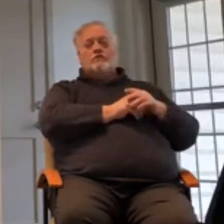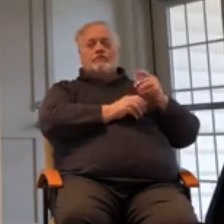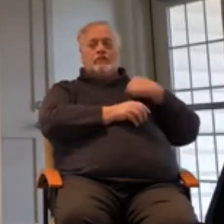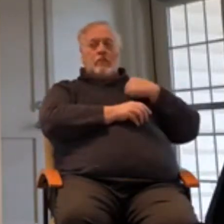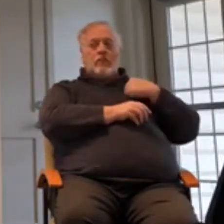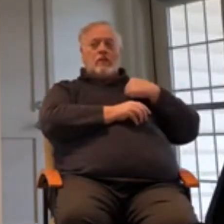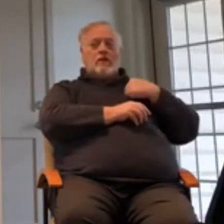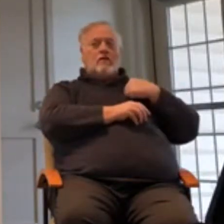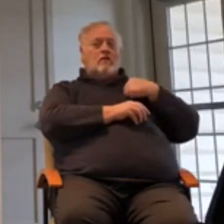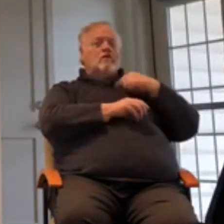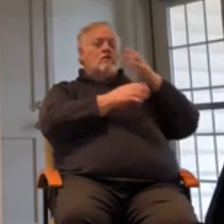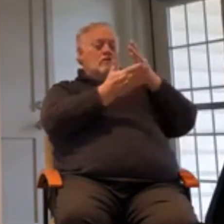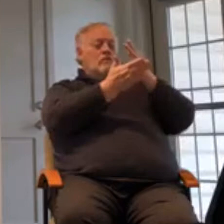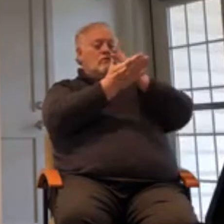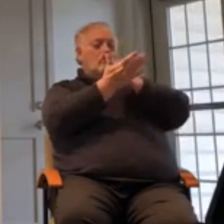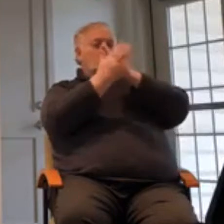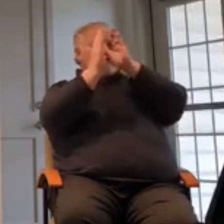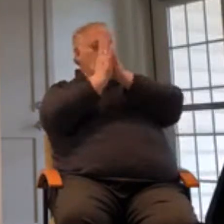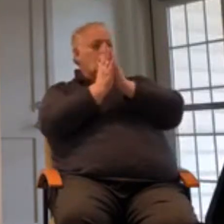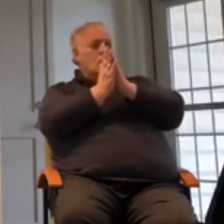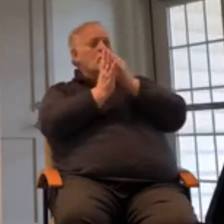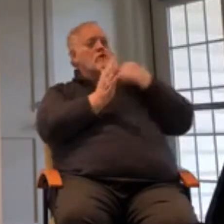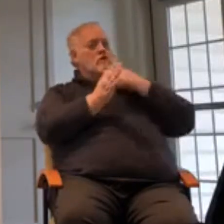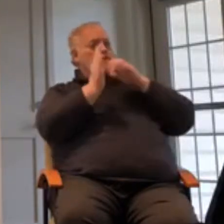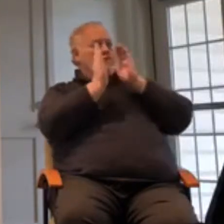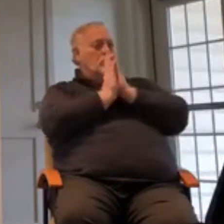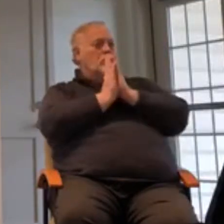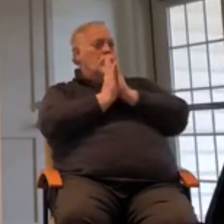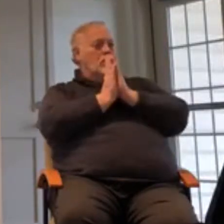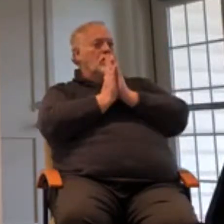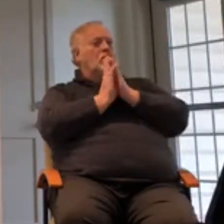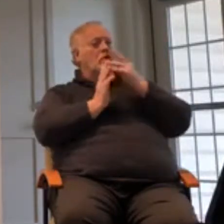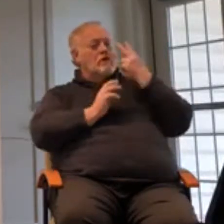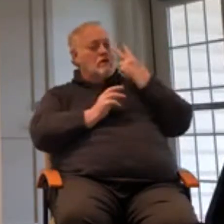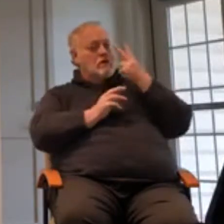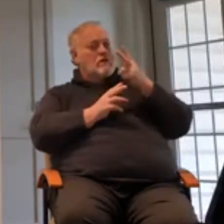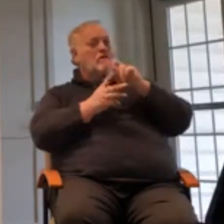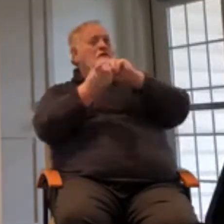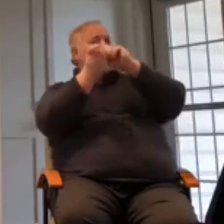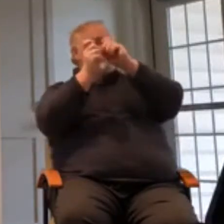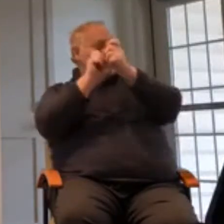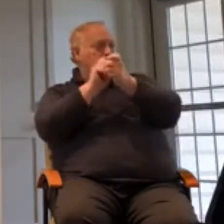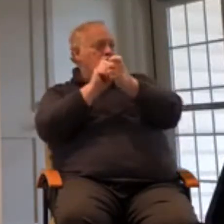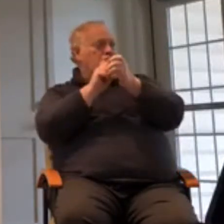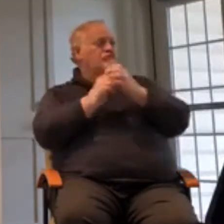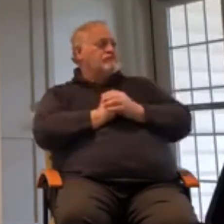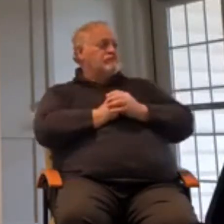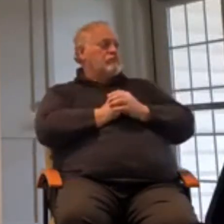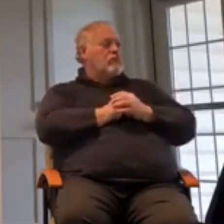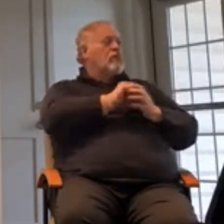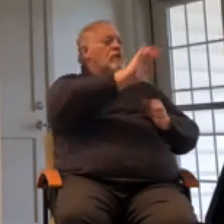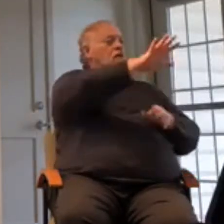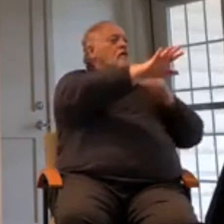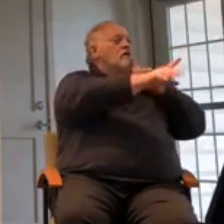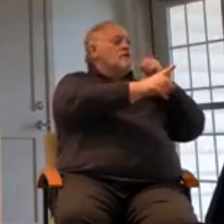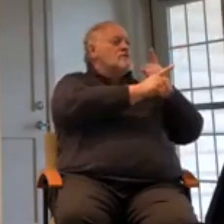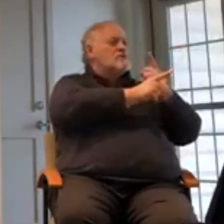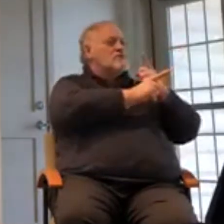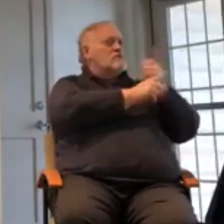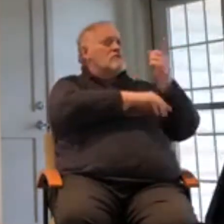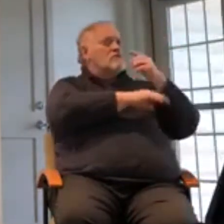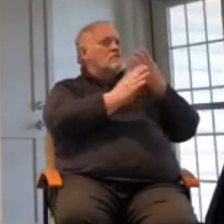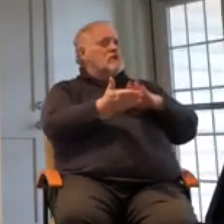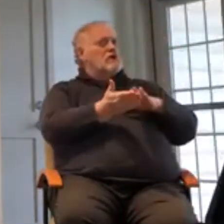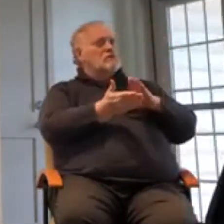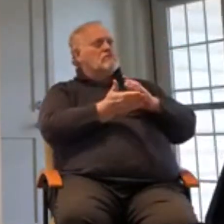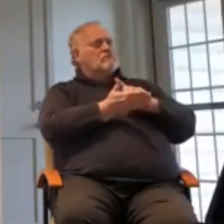those requests turn into praises when God starts answering them. We don't really take up